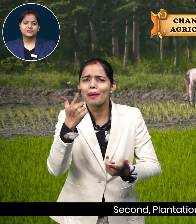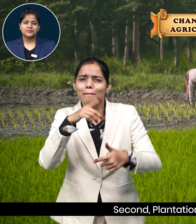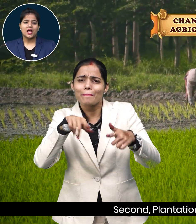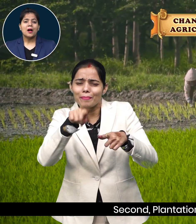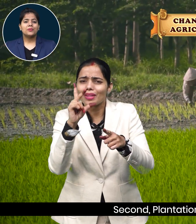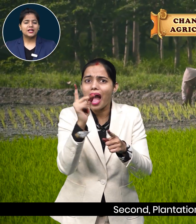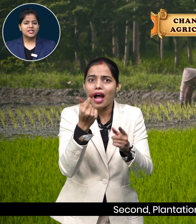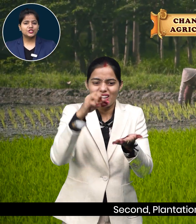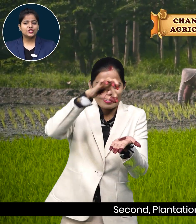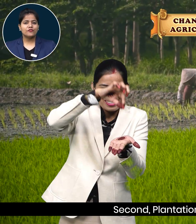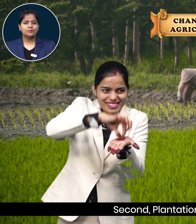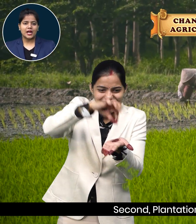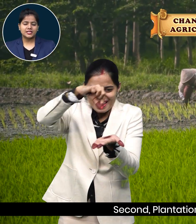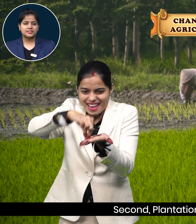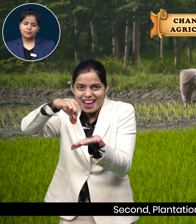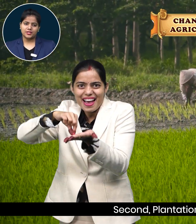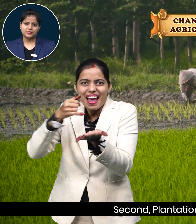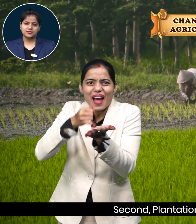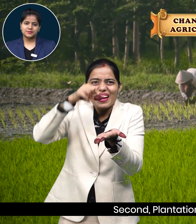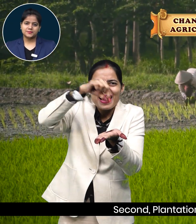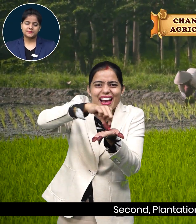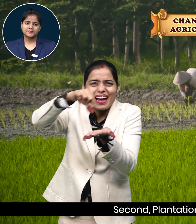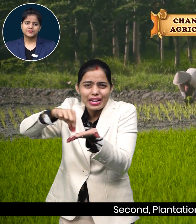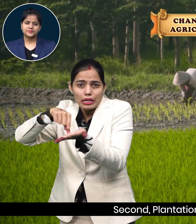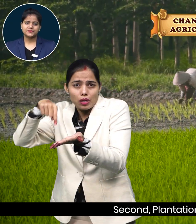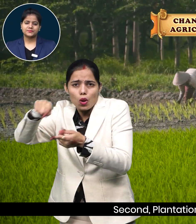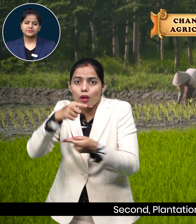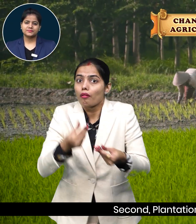2. Plantation of paddy saplings.